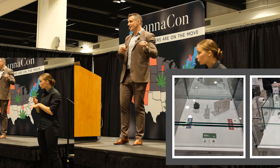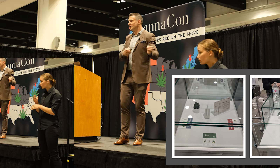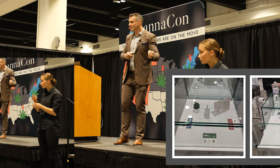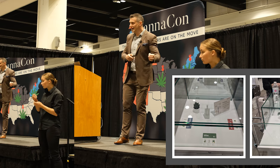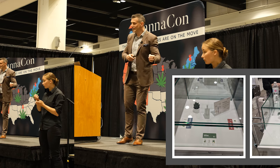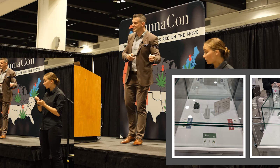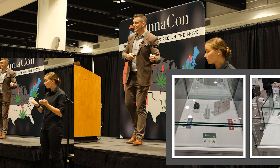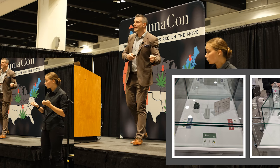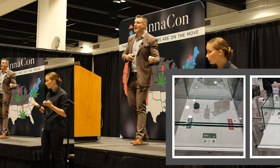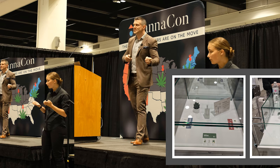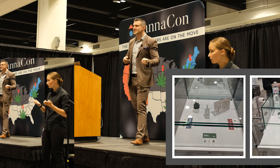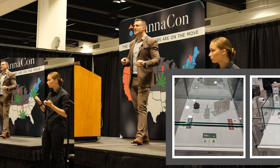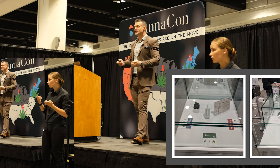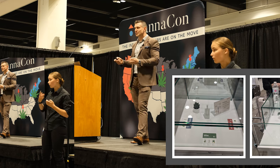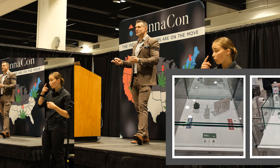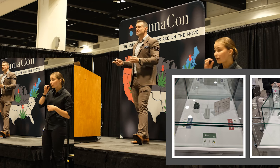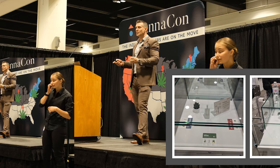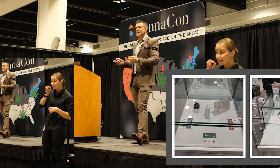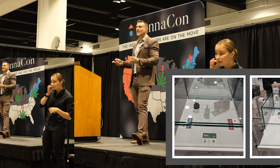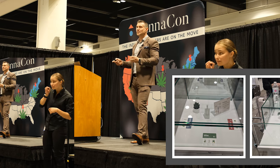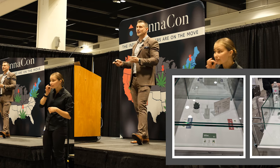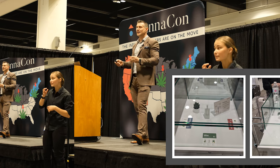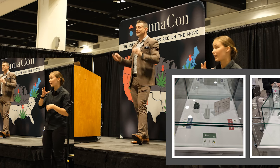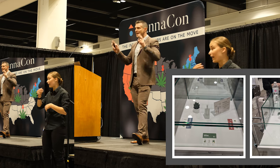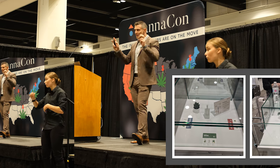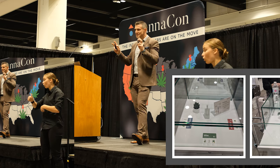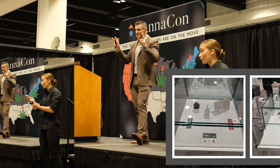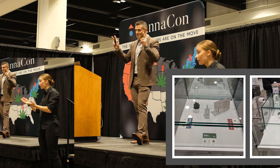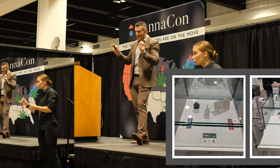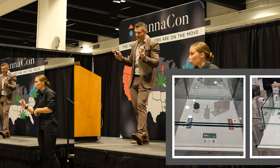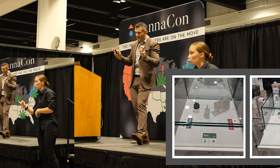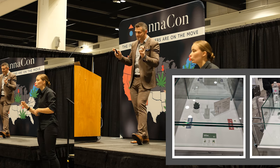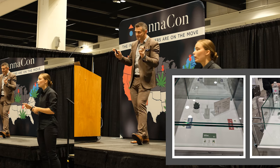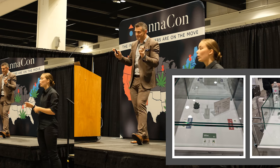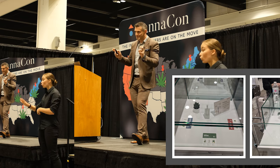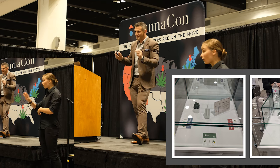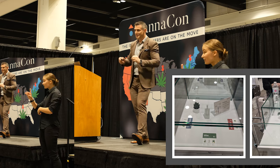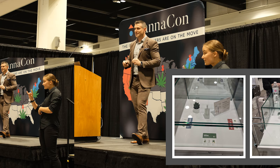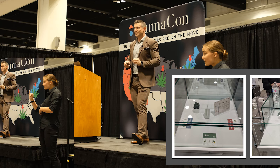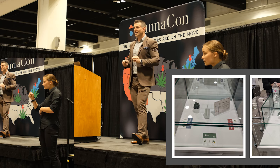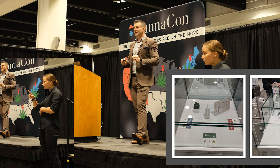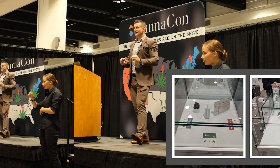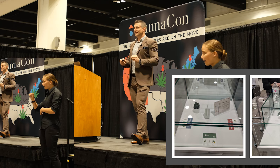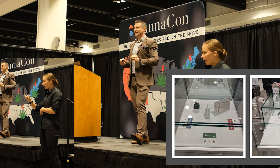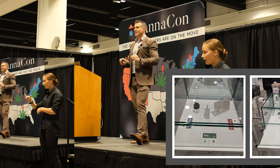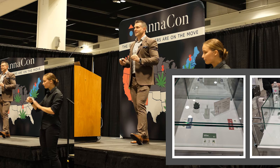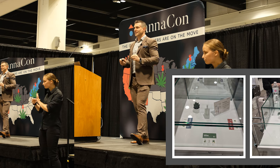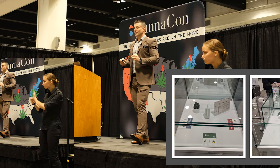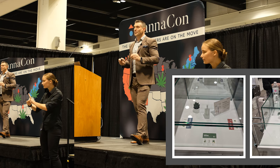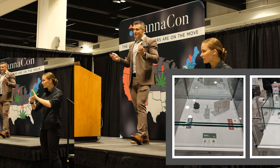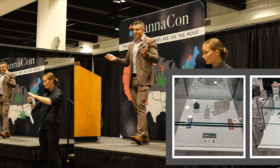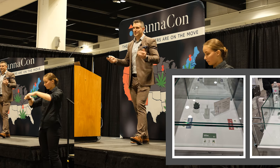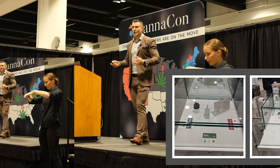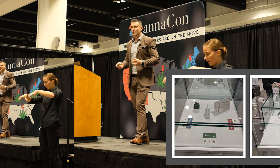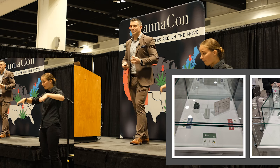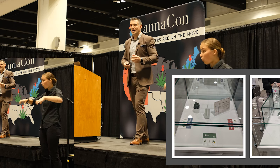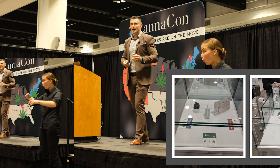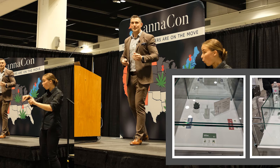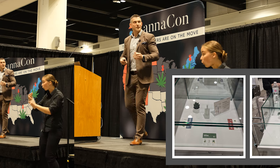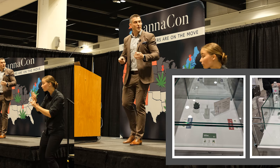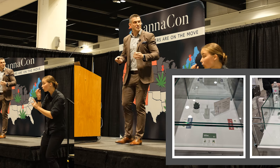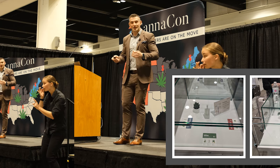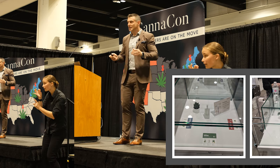being used in other areas. Now, cannabis is not so unique that we have to buy cannabis display cases, right? But there